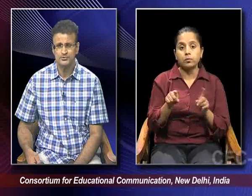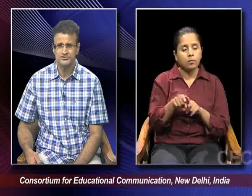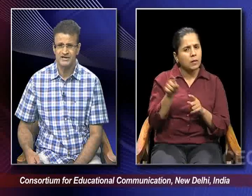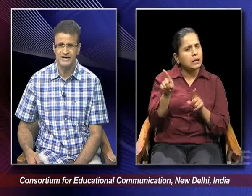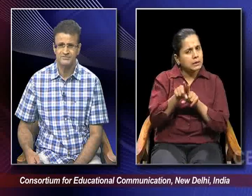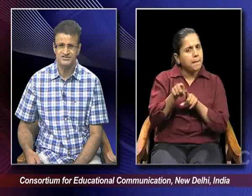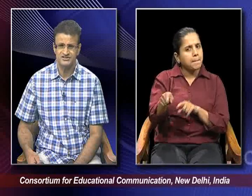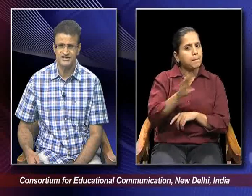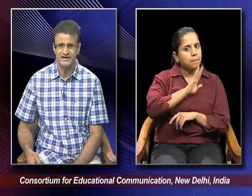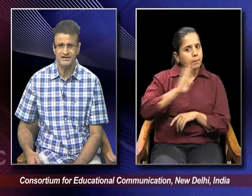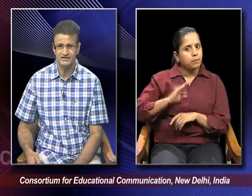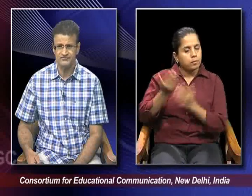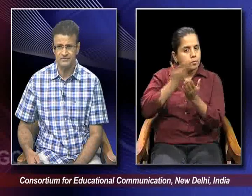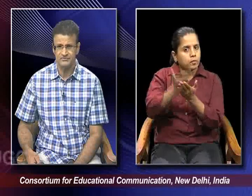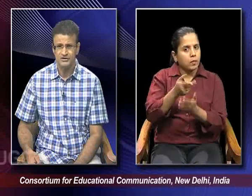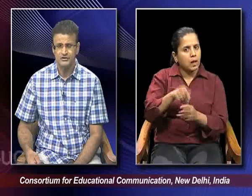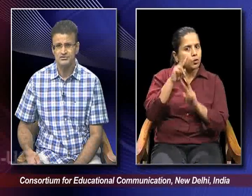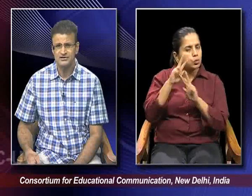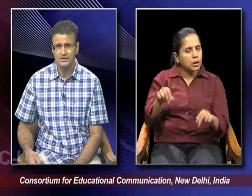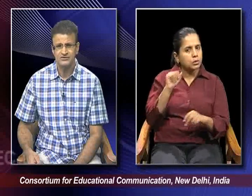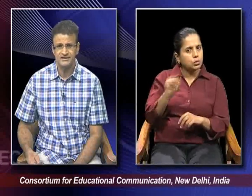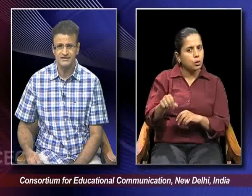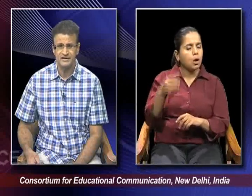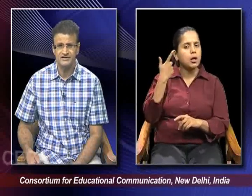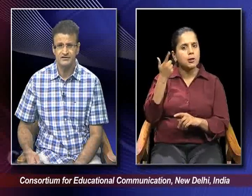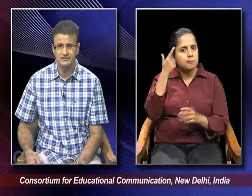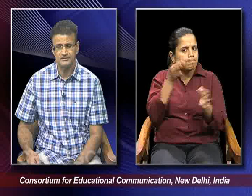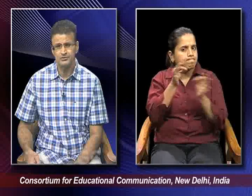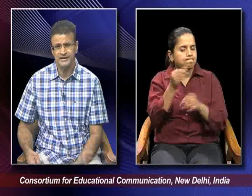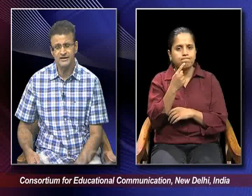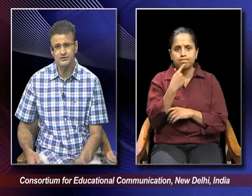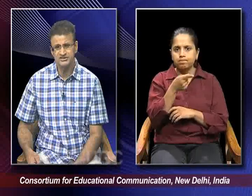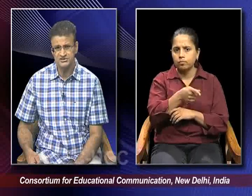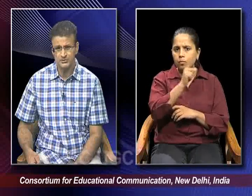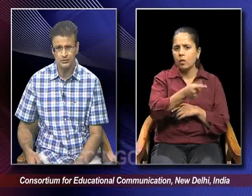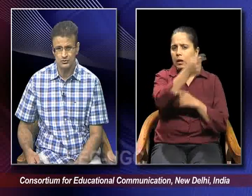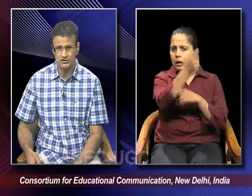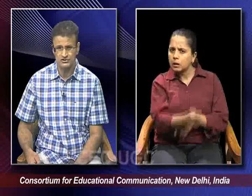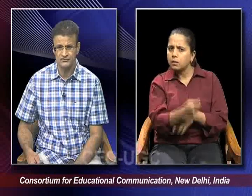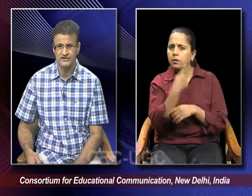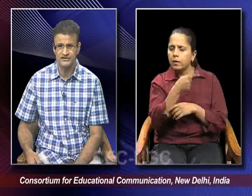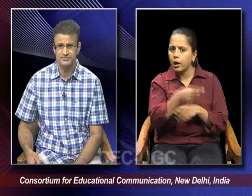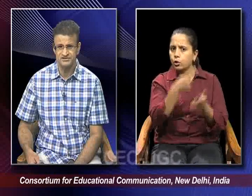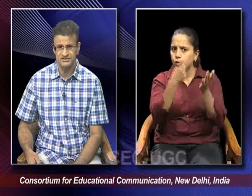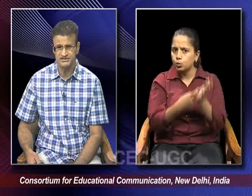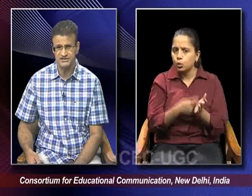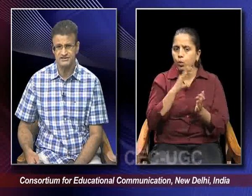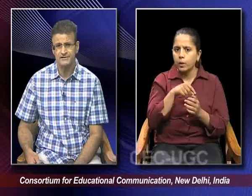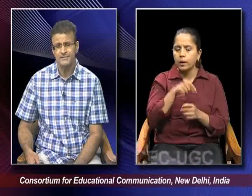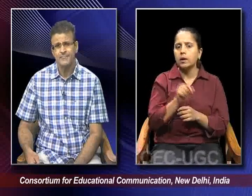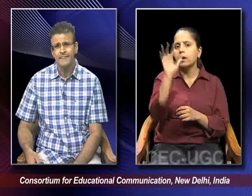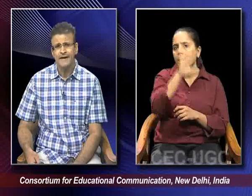also proscribed The Searchlight, another film, on the ground that it tended to bring into disrepute rulers of Indian princely